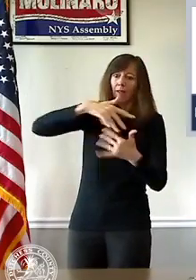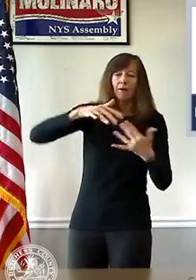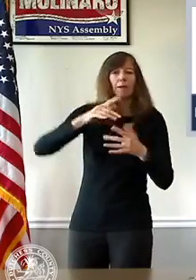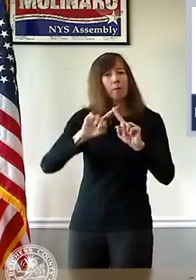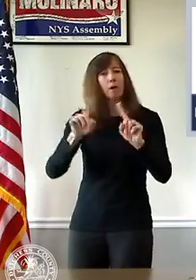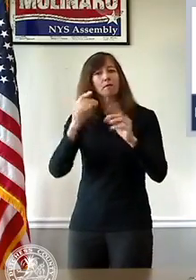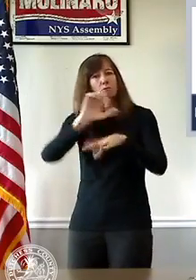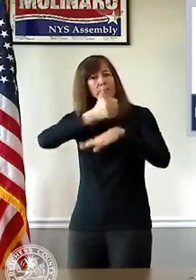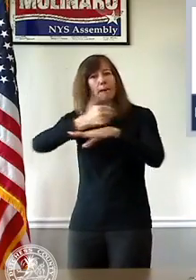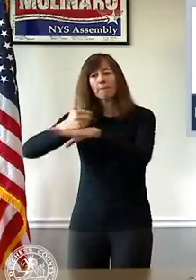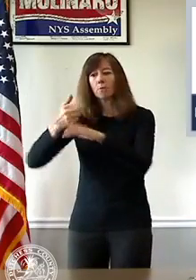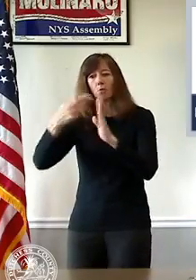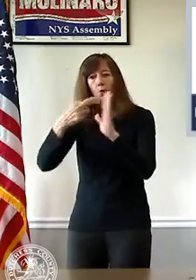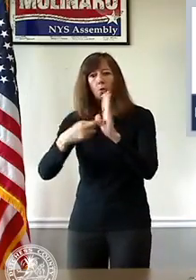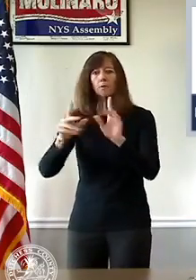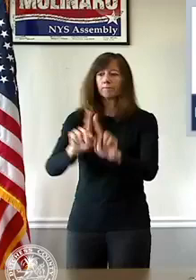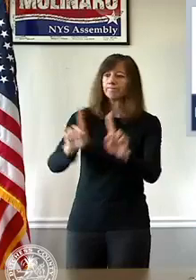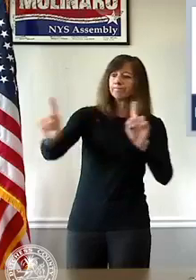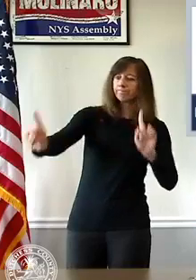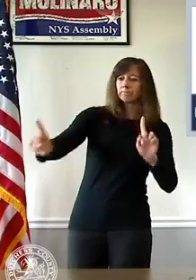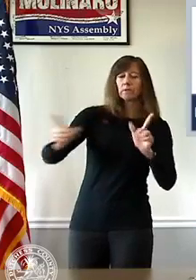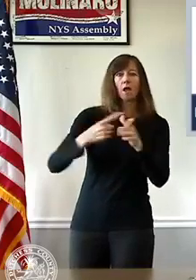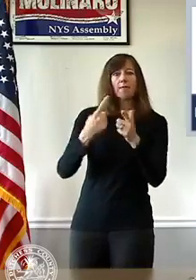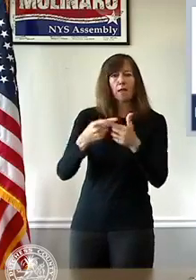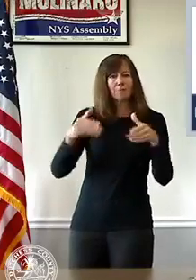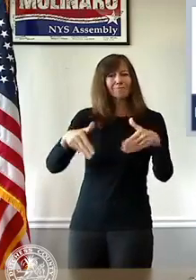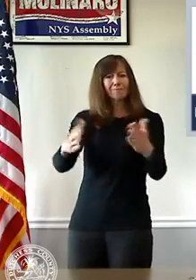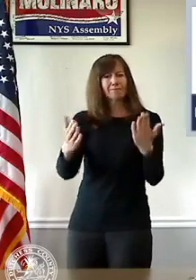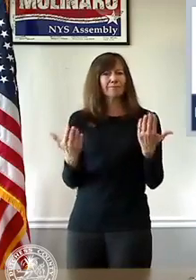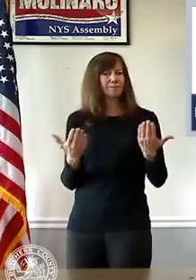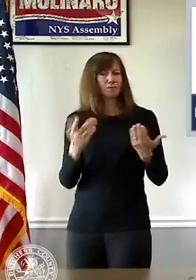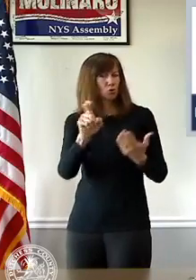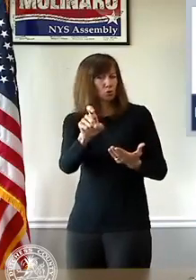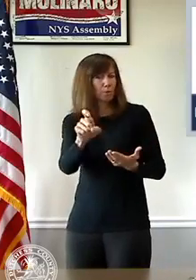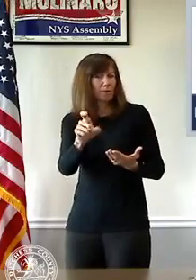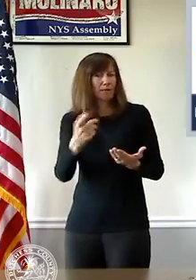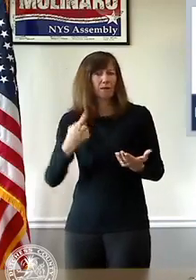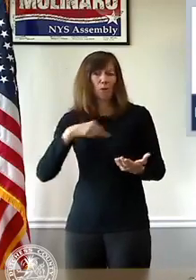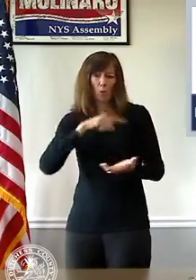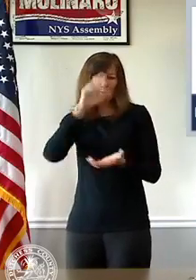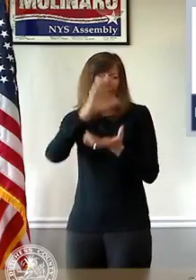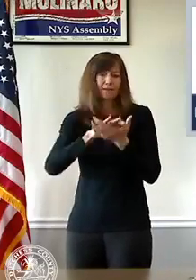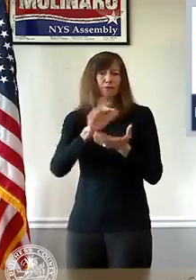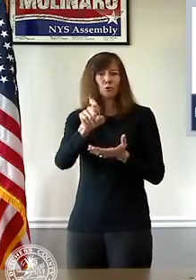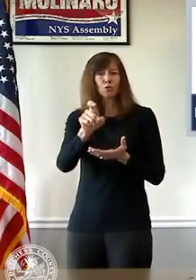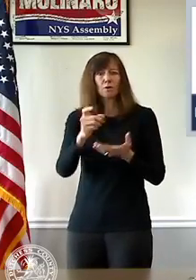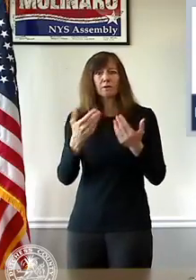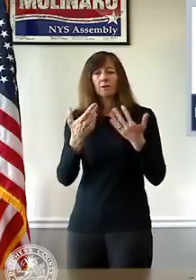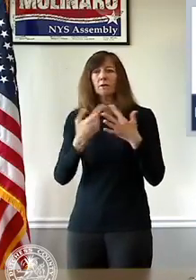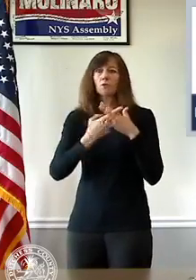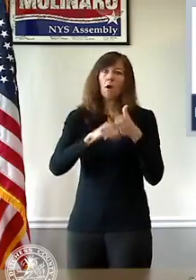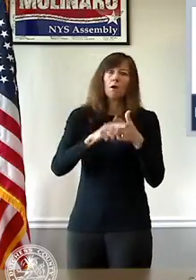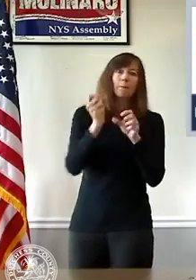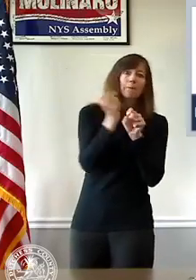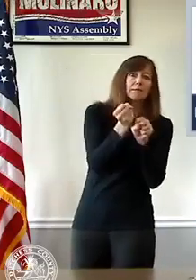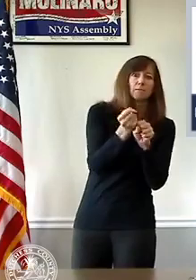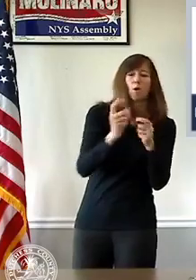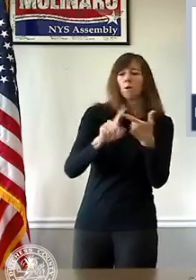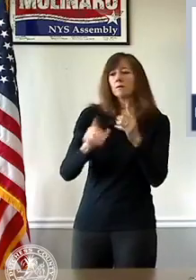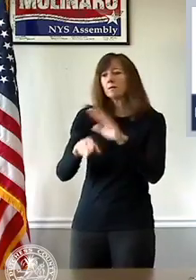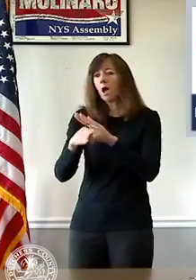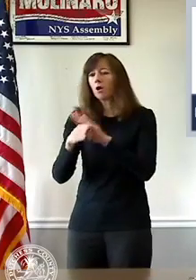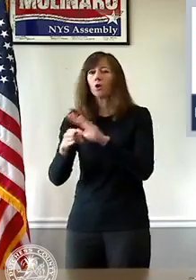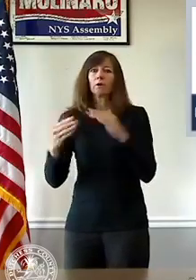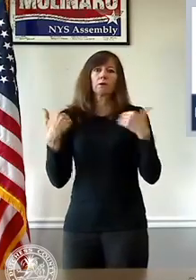can open, we believe that we should be able to start the process of getting baseball and soccer and youth athletics up and